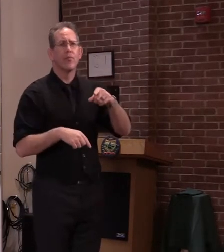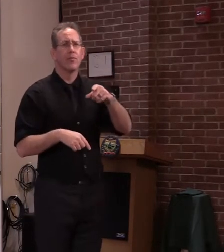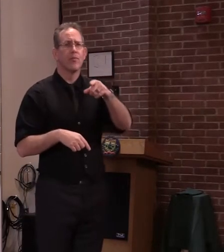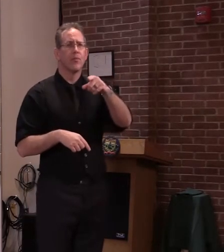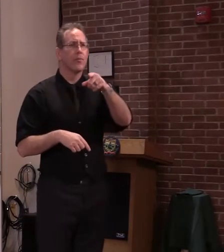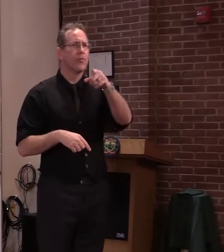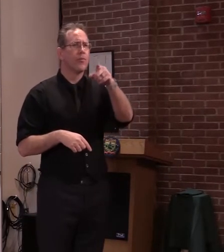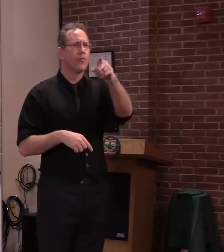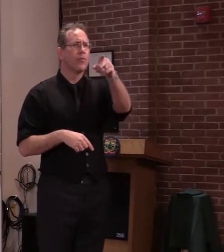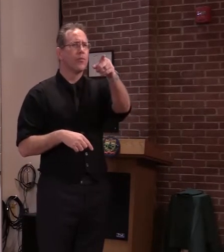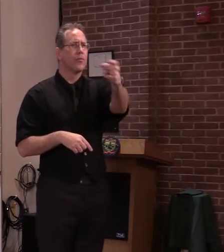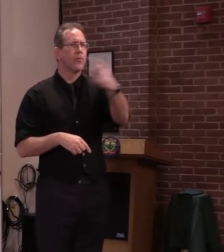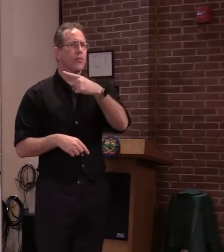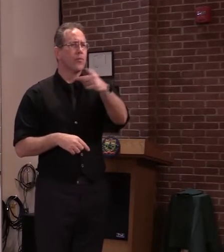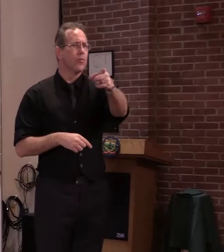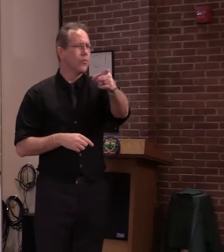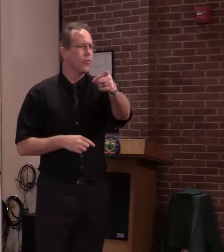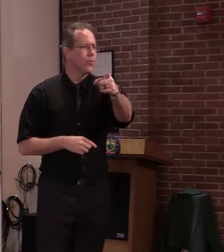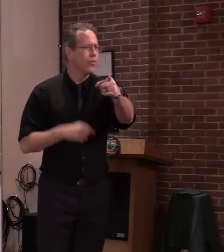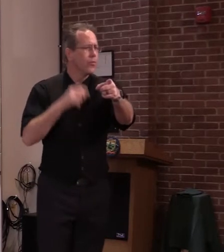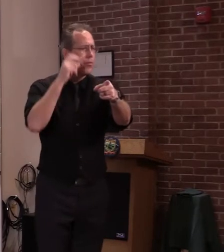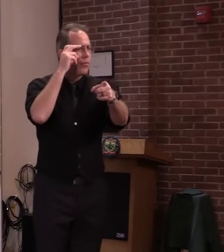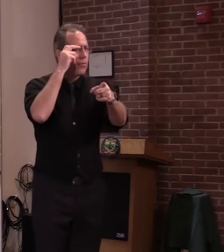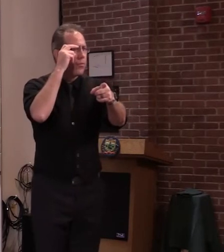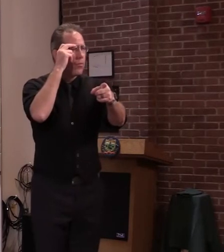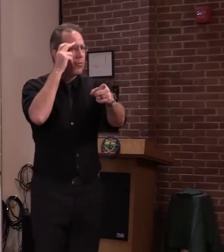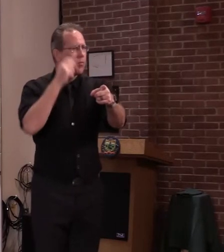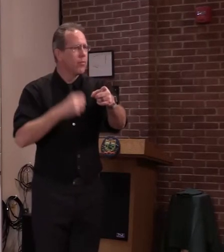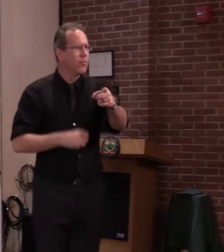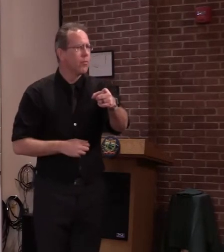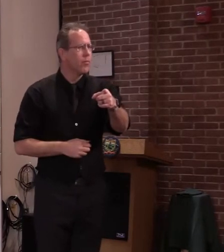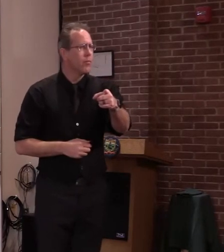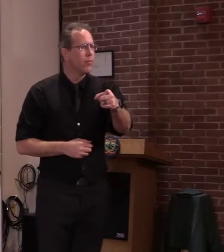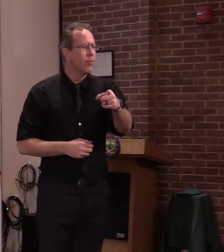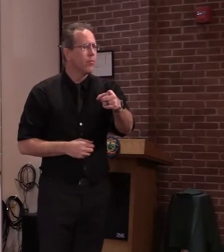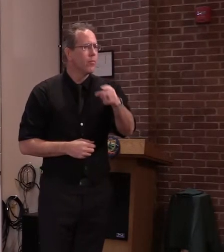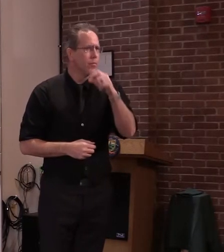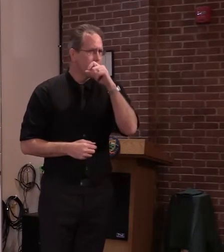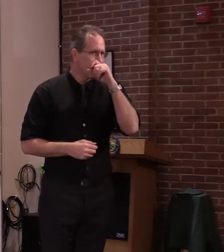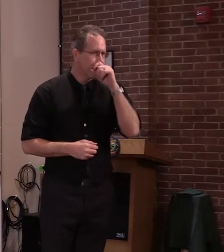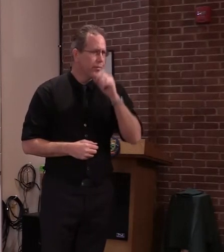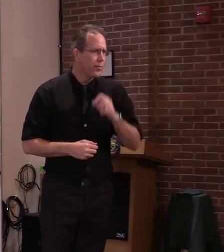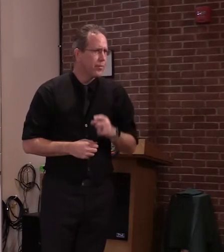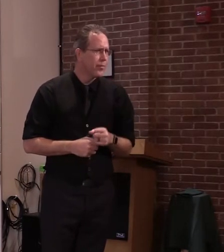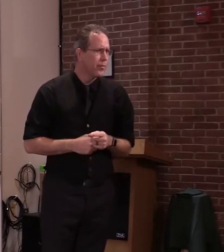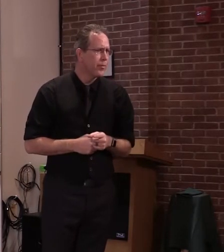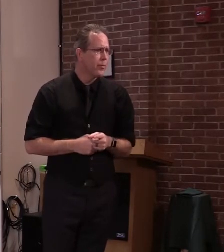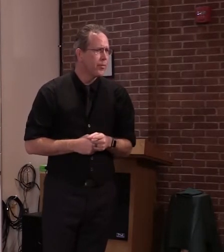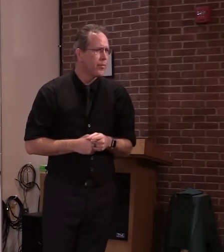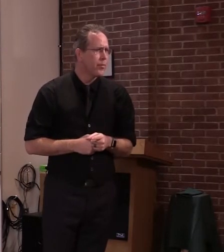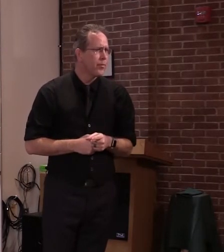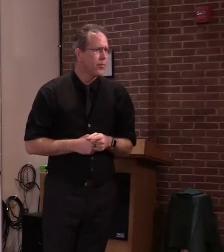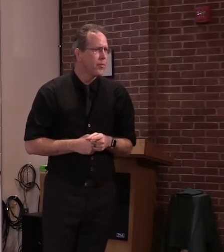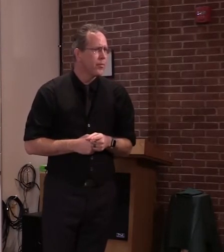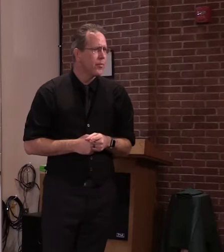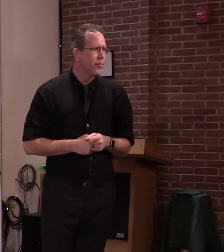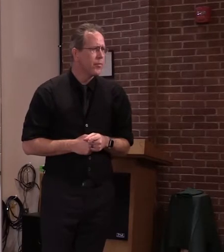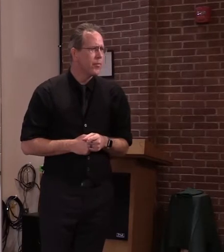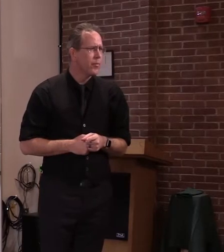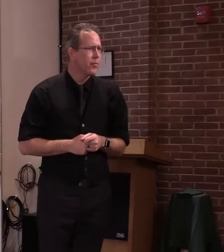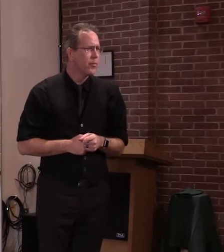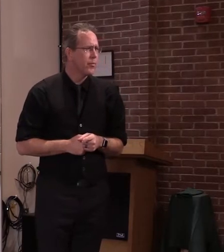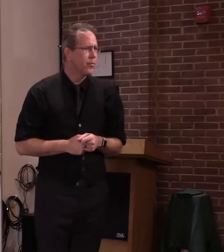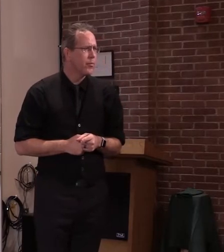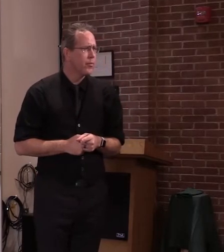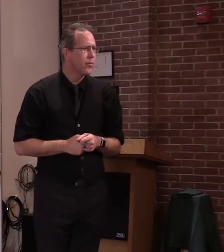and Amazon project. I happened to notice on the test kit that I have at my home that it says it's supposed to be